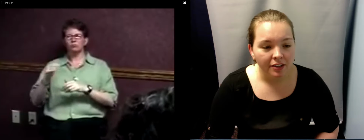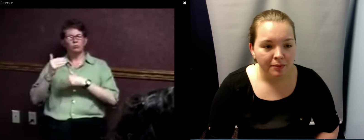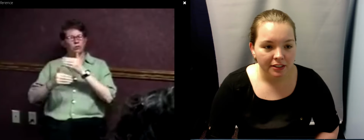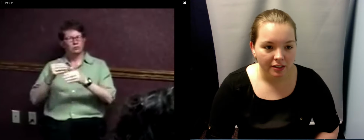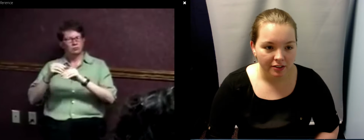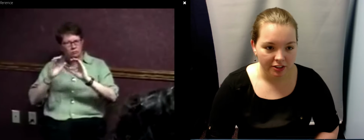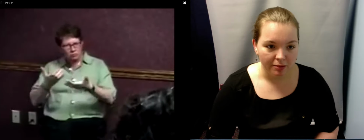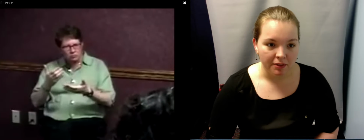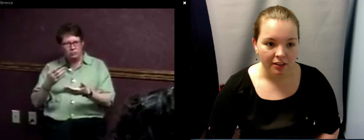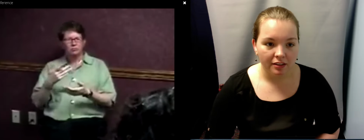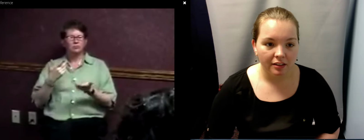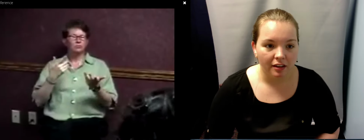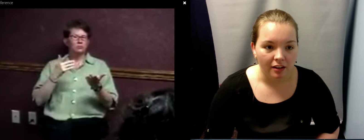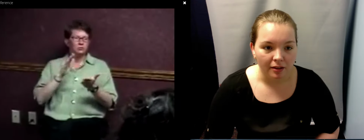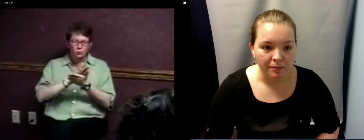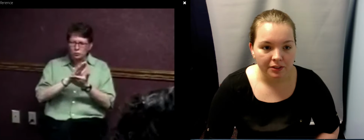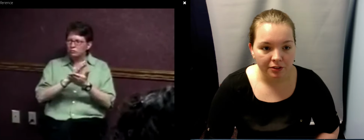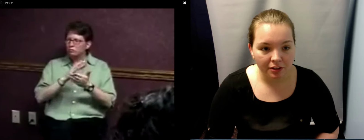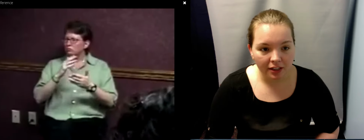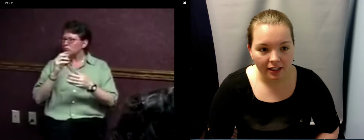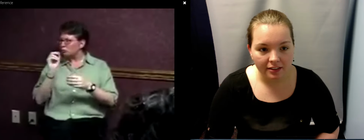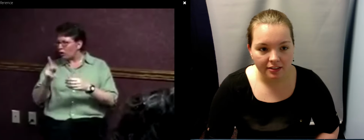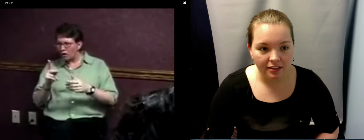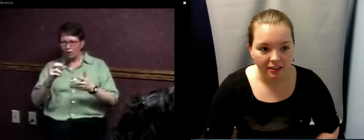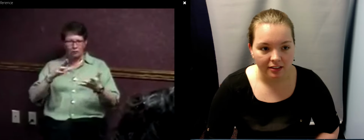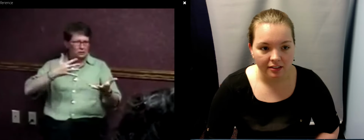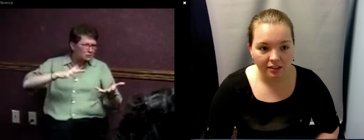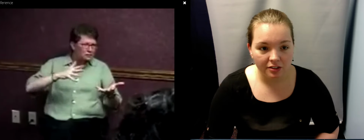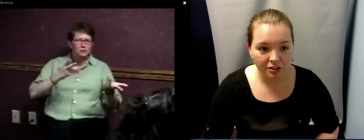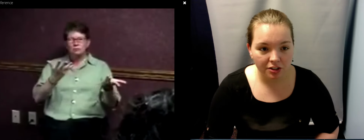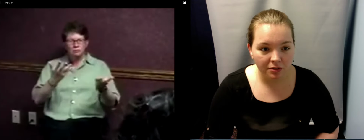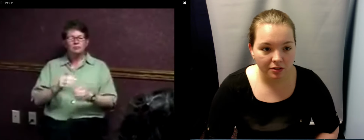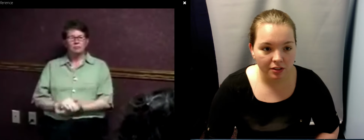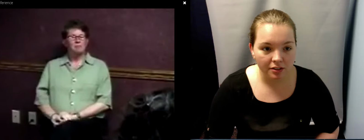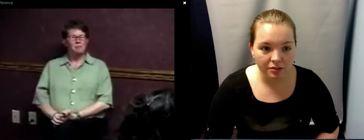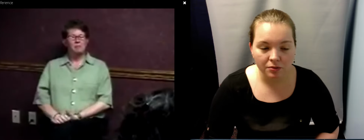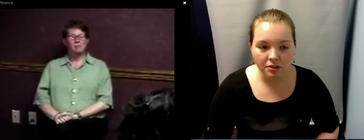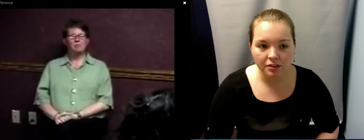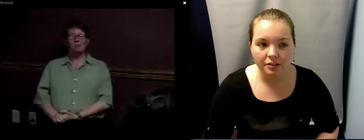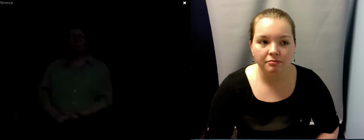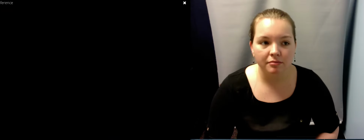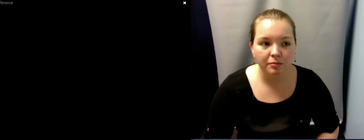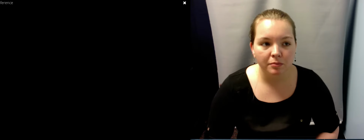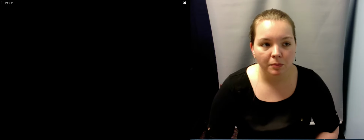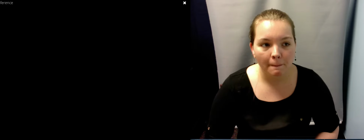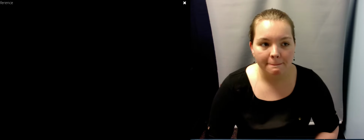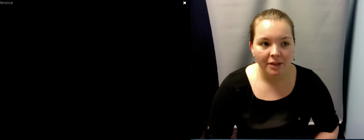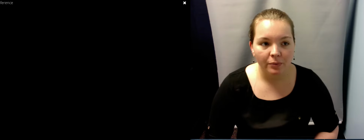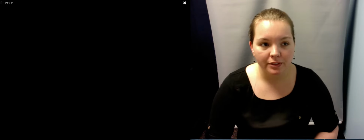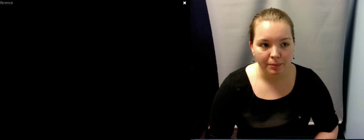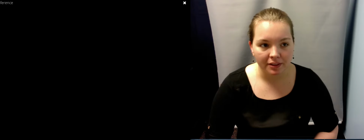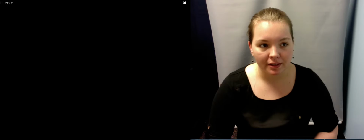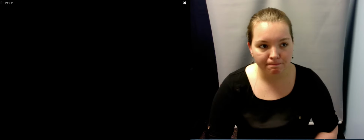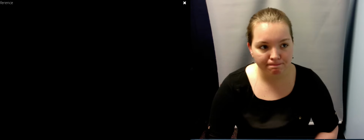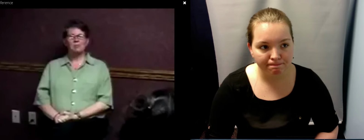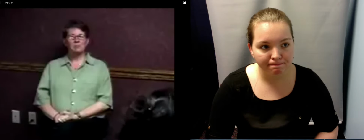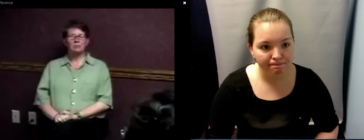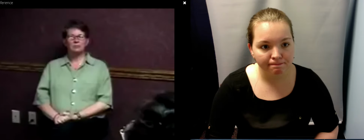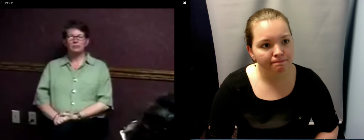I know my daughter Jamie is in your class, and is she doing good in school, or what's up with